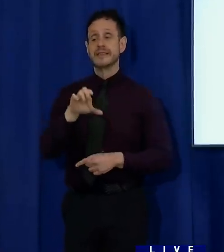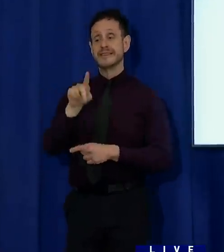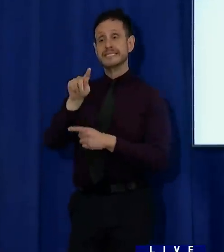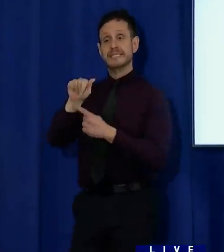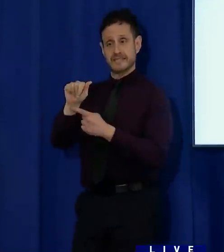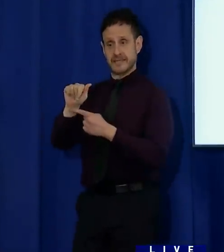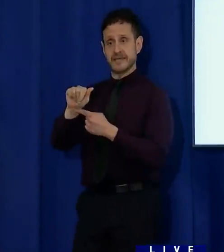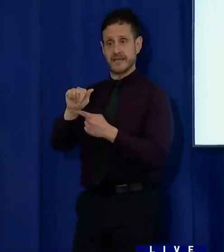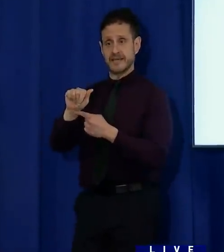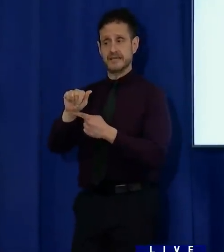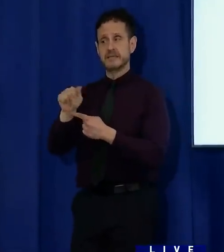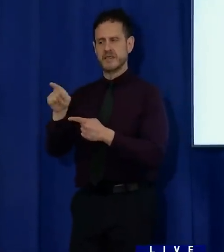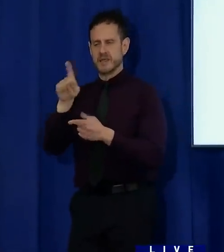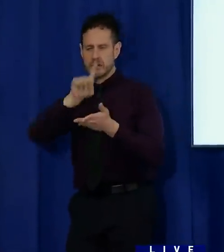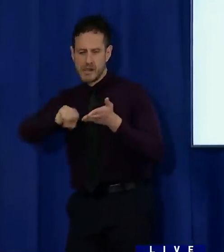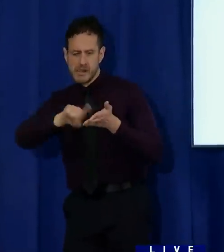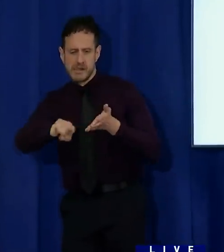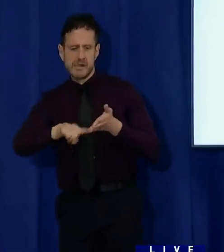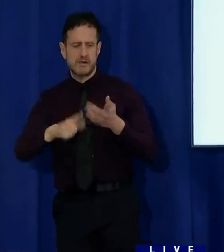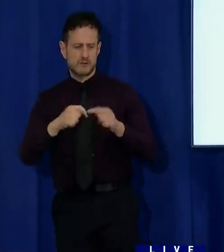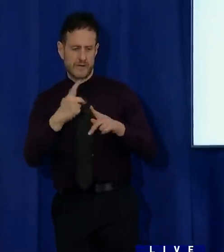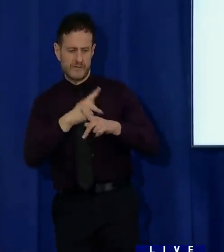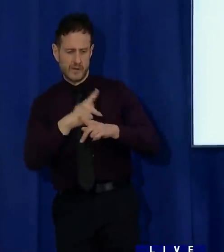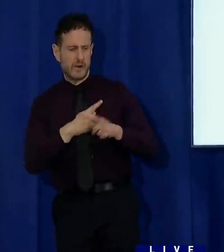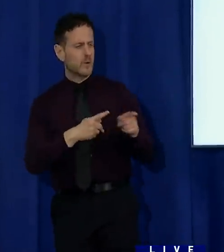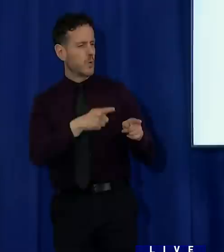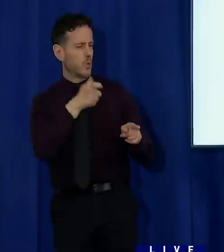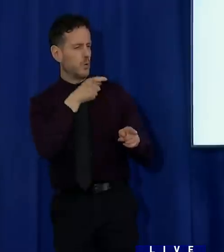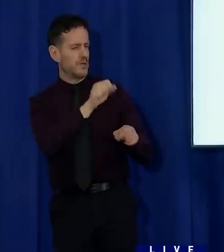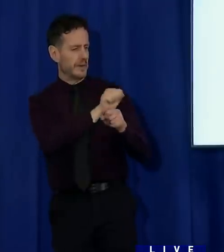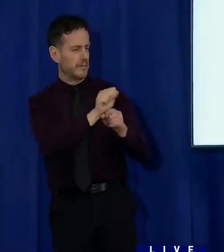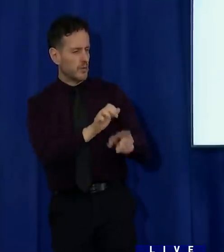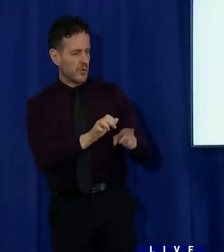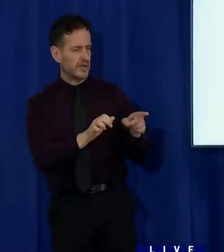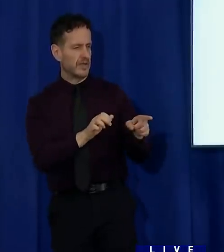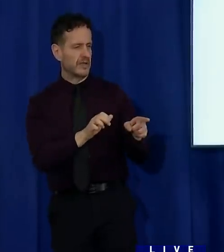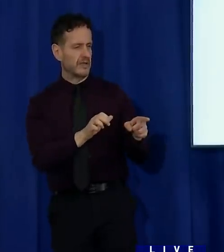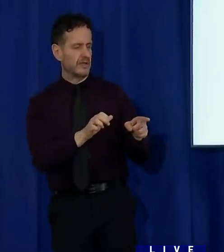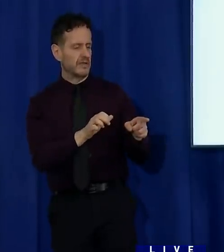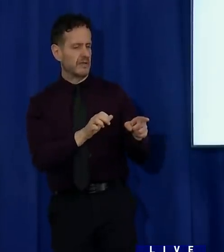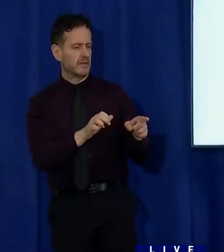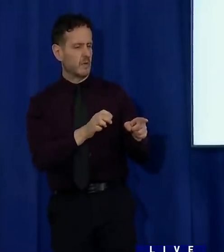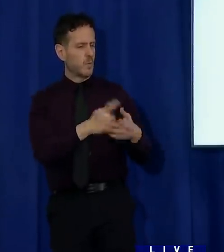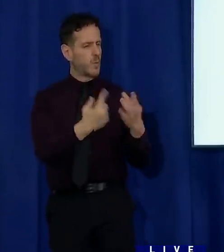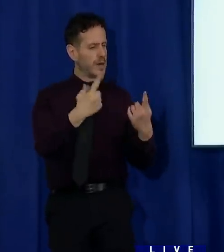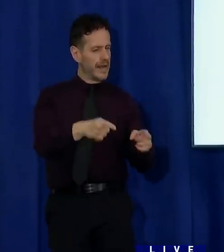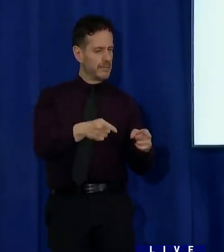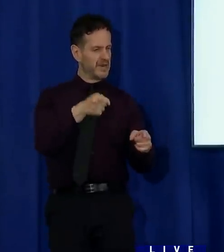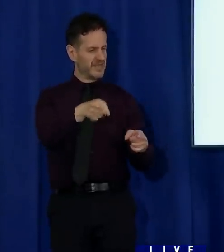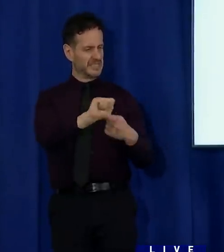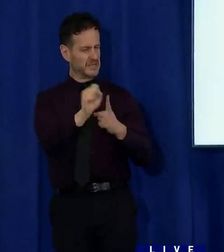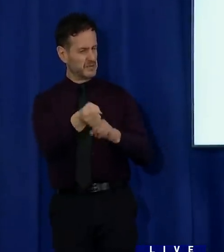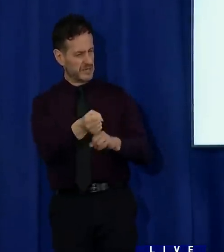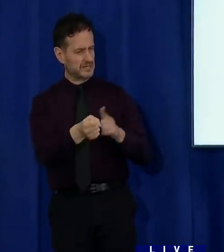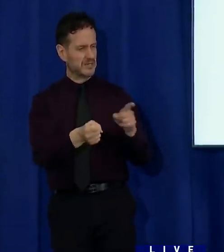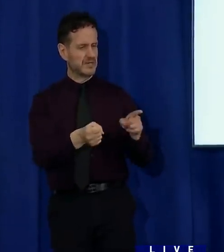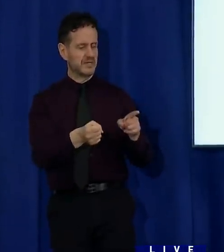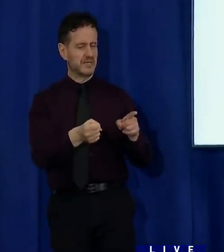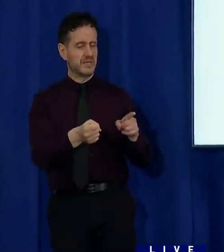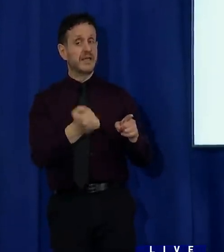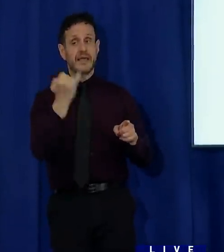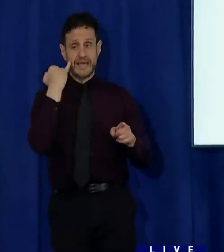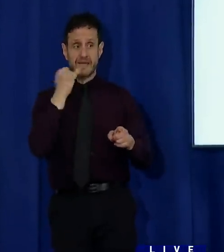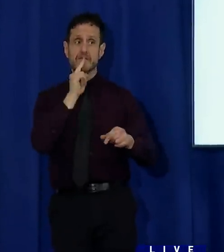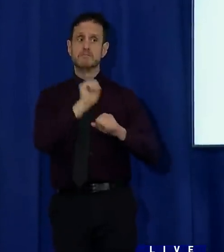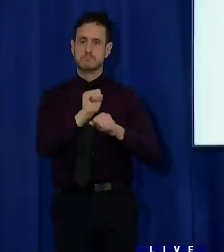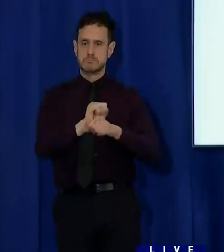working to understand the circumstances, identify the officer or the employee, and if it is